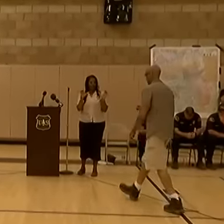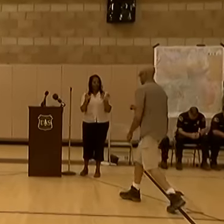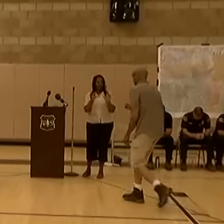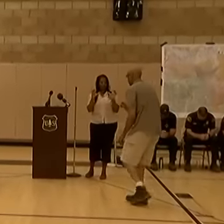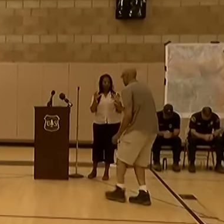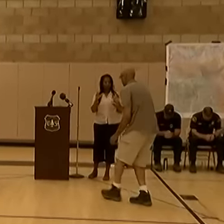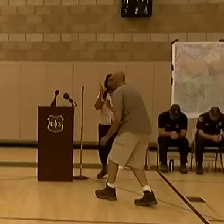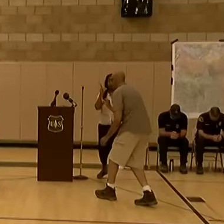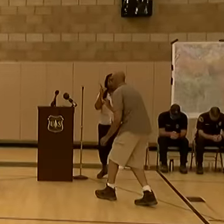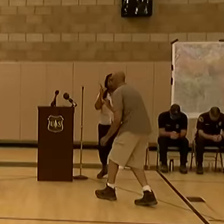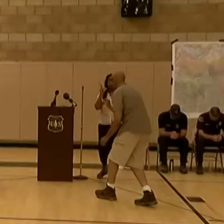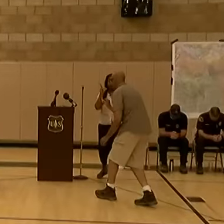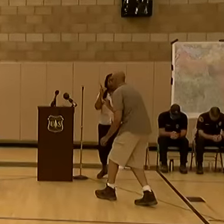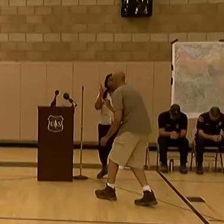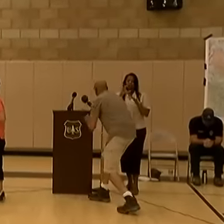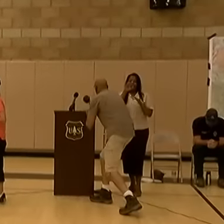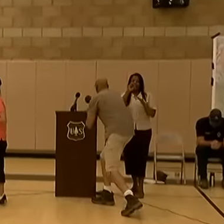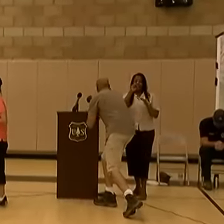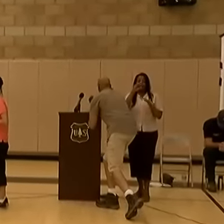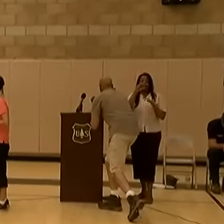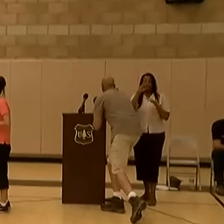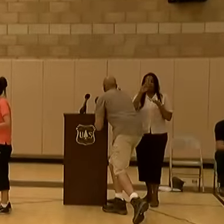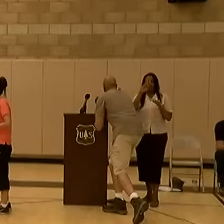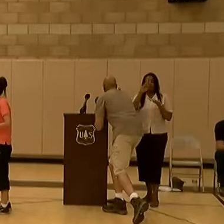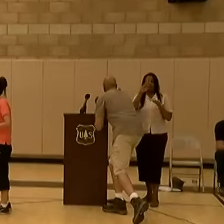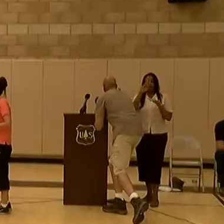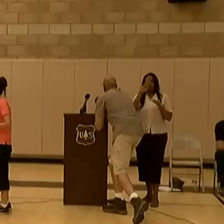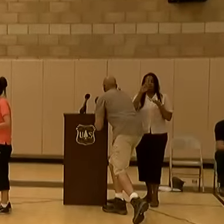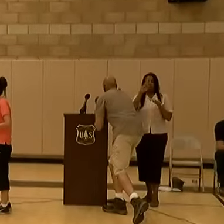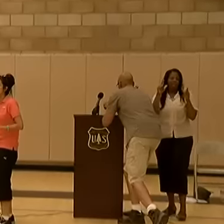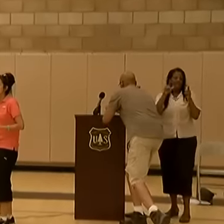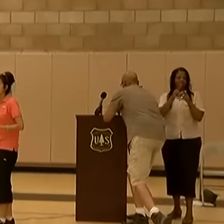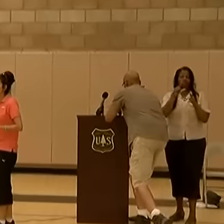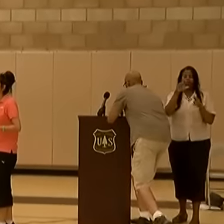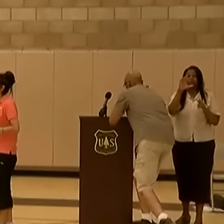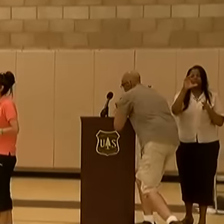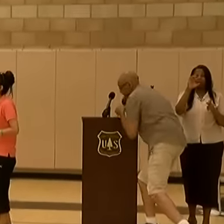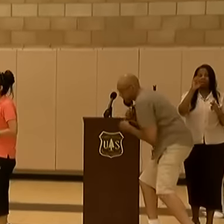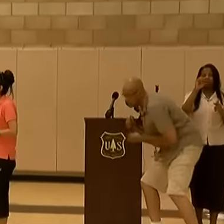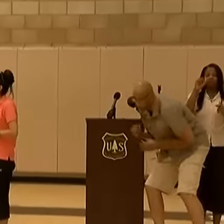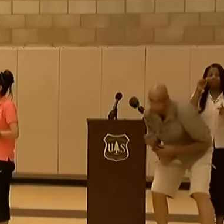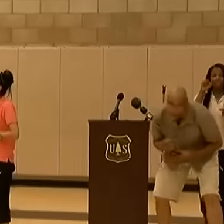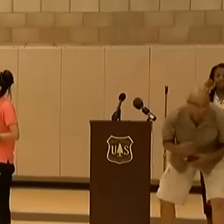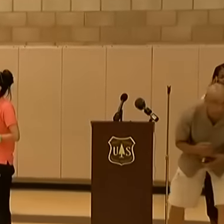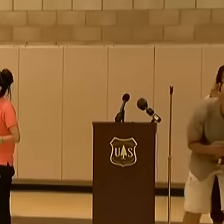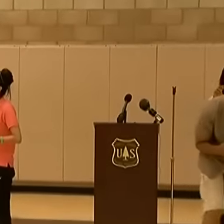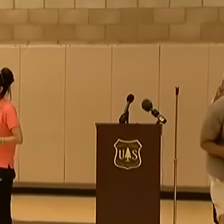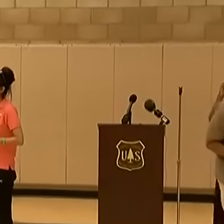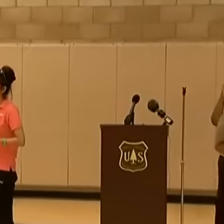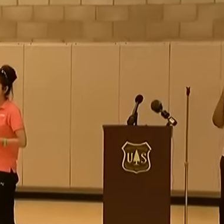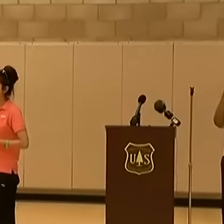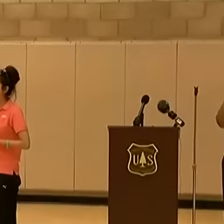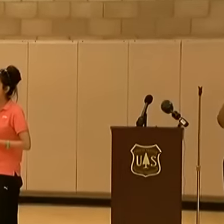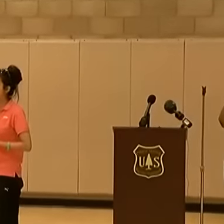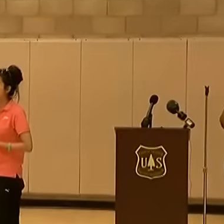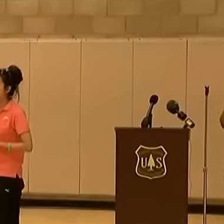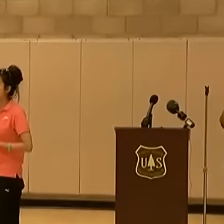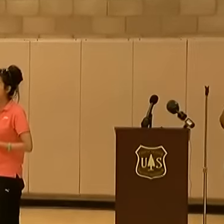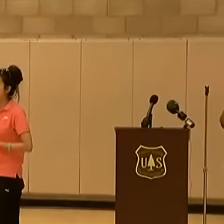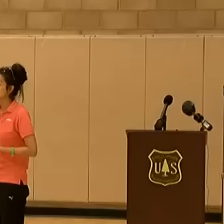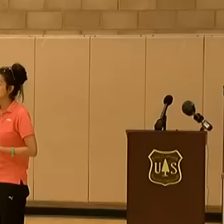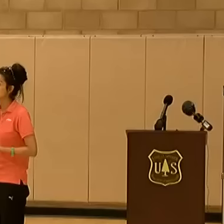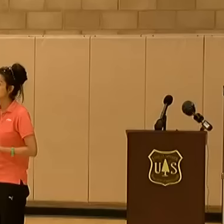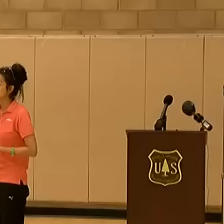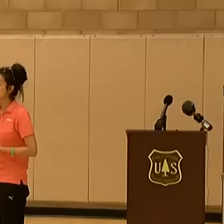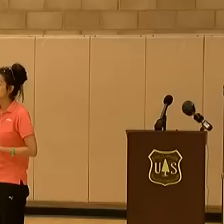which includes Subway, Little Caesars, Del Mar Taco. Like I said, we are open to housing people in